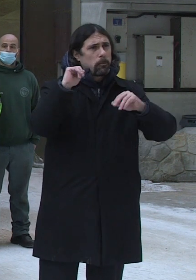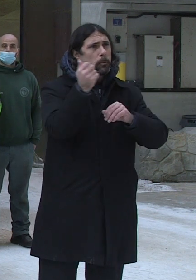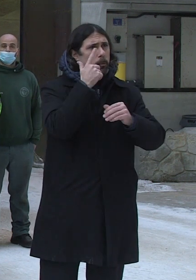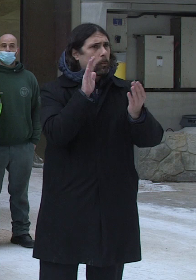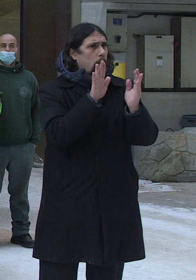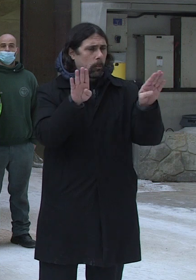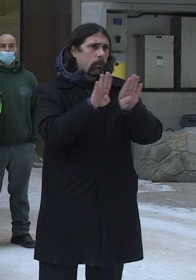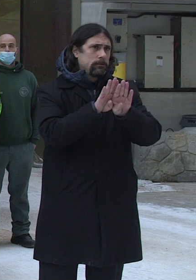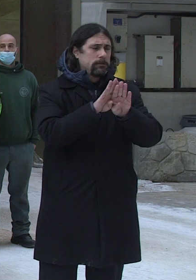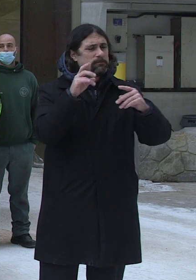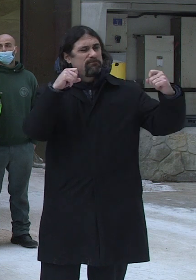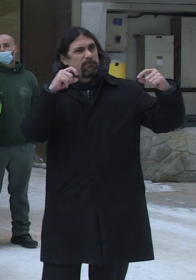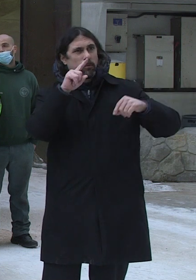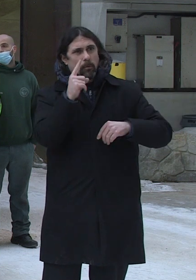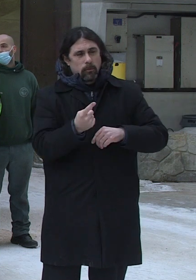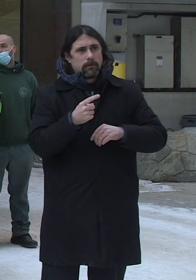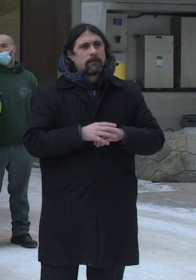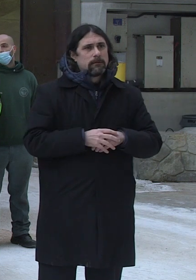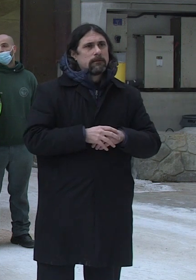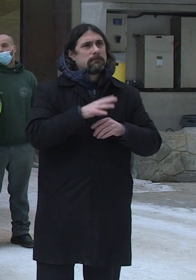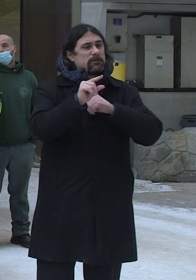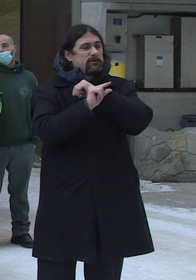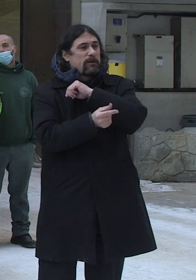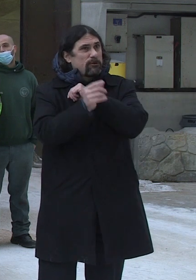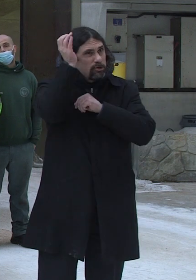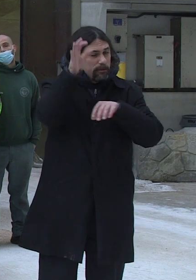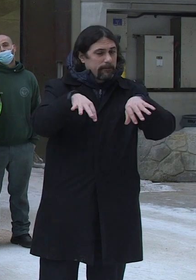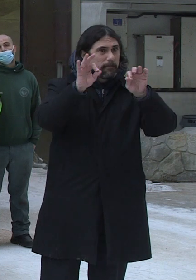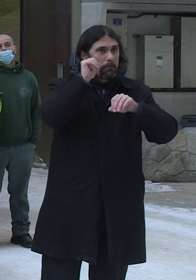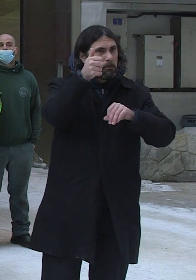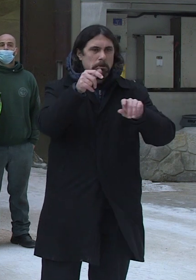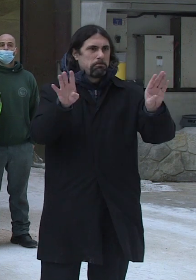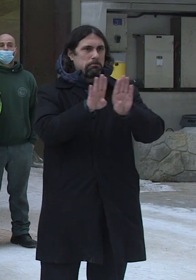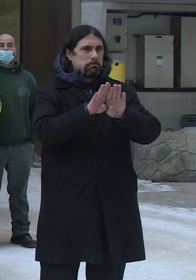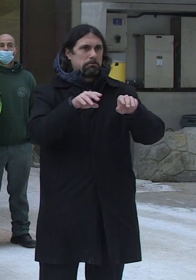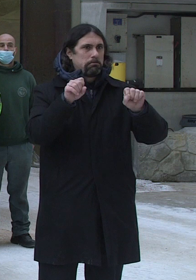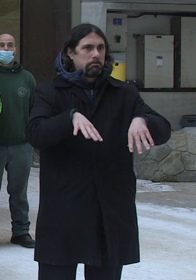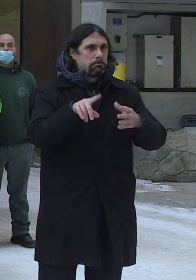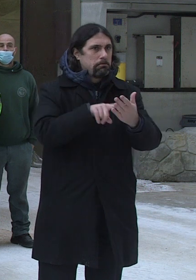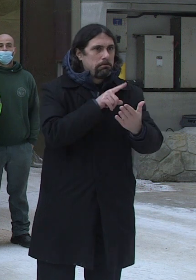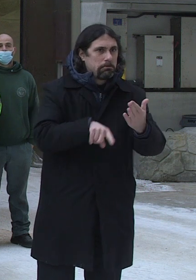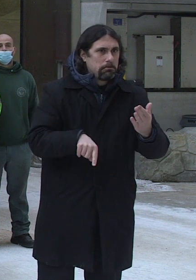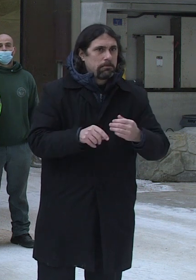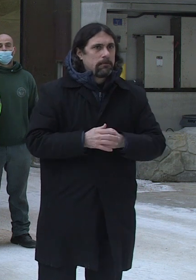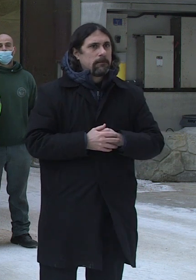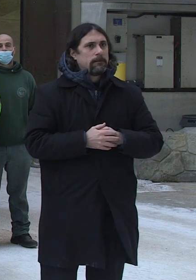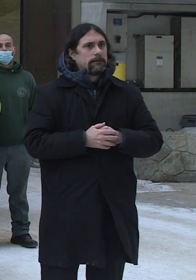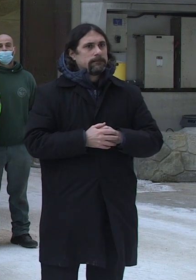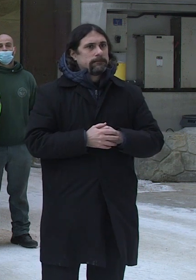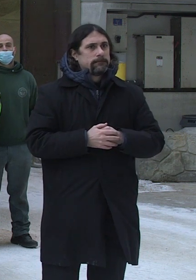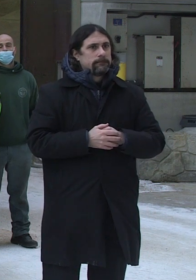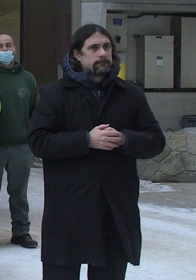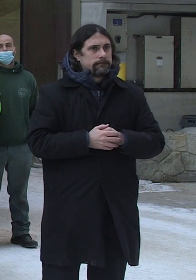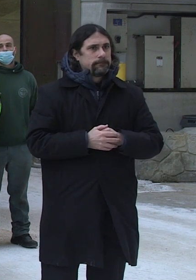event and leading into next week. So we ask that all residents, when you put out your material, just have patience. We are coming. The same men and women who